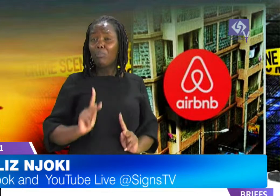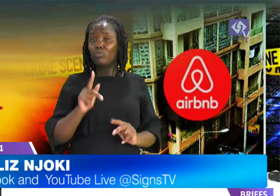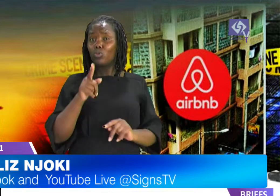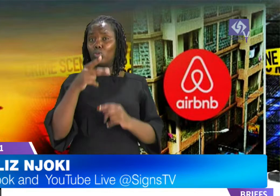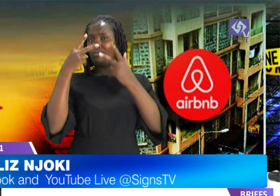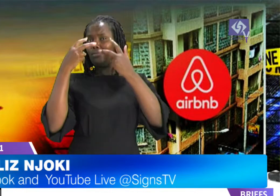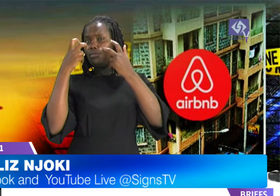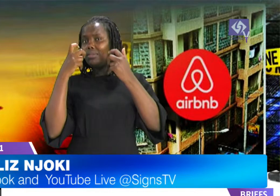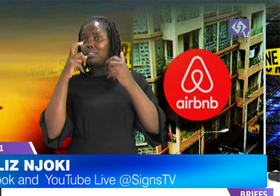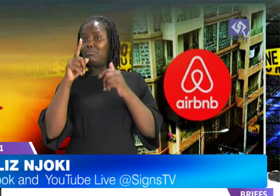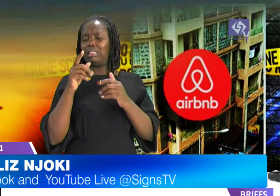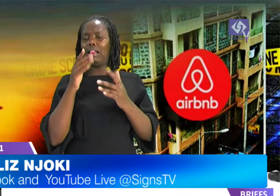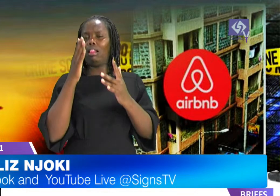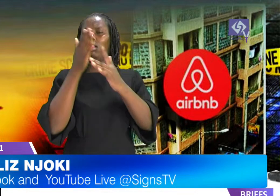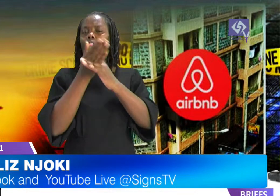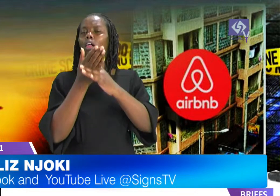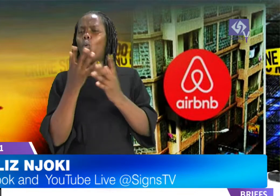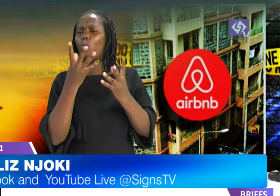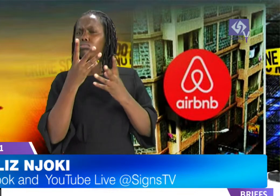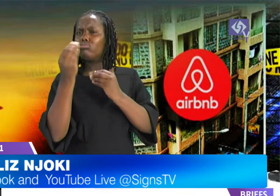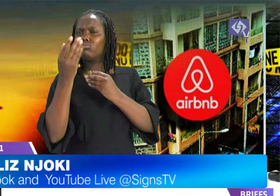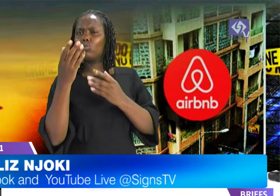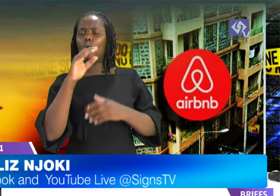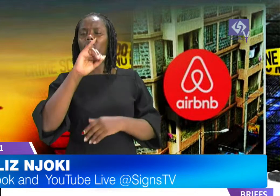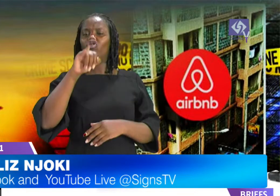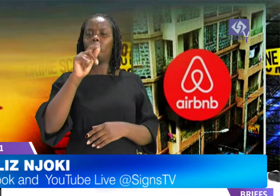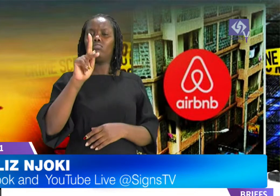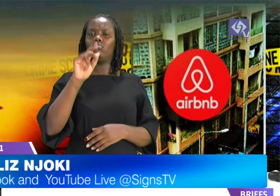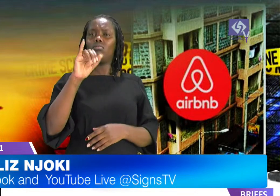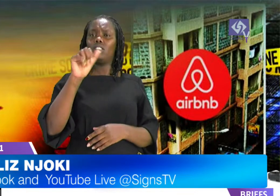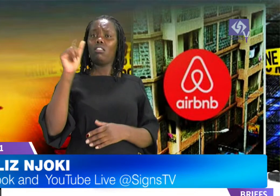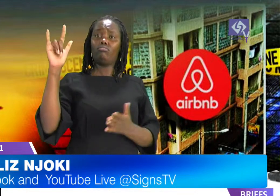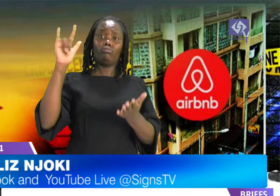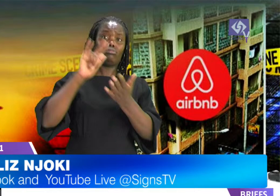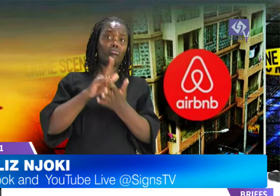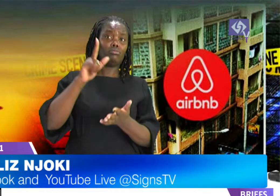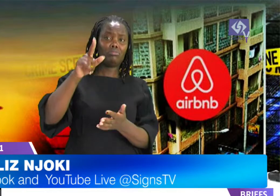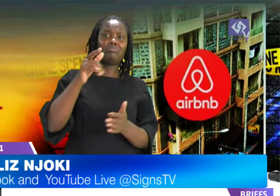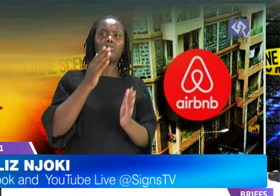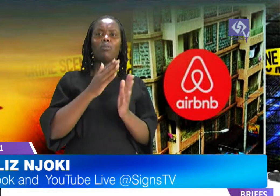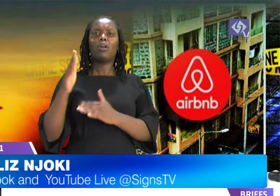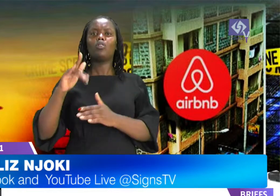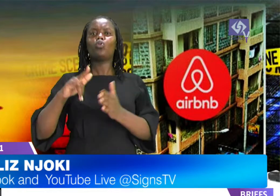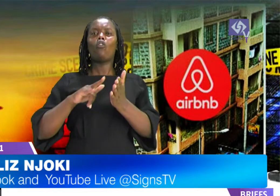One of the suspects was intercepted at JKIA as he